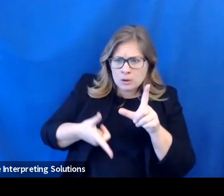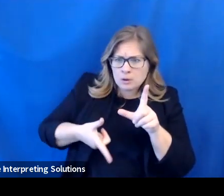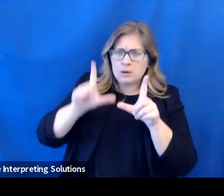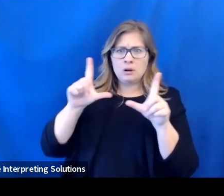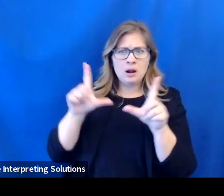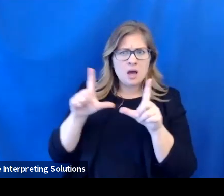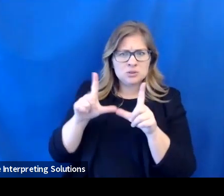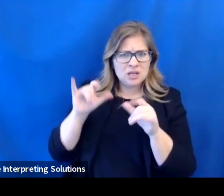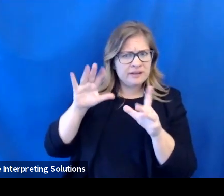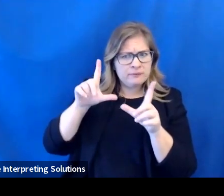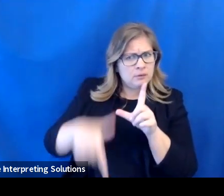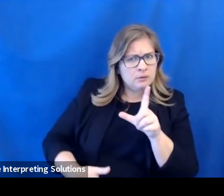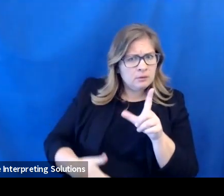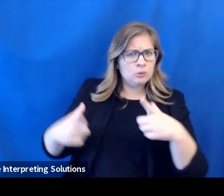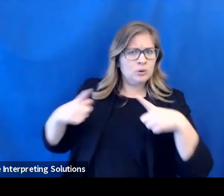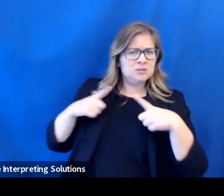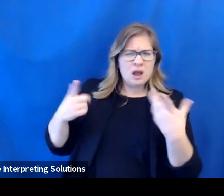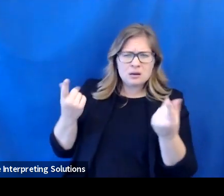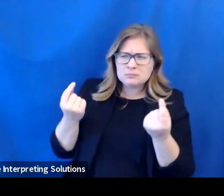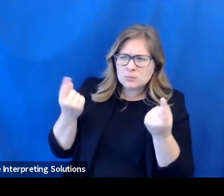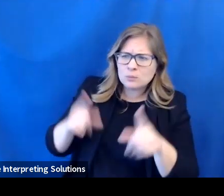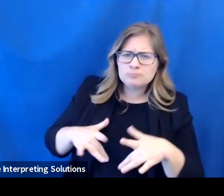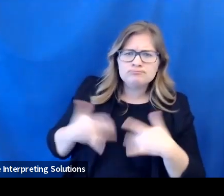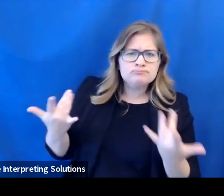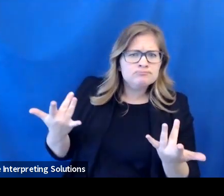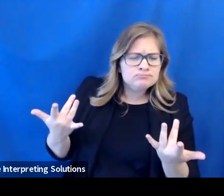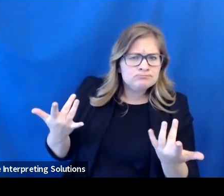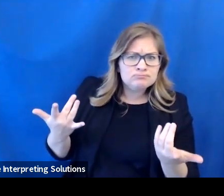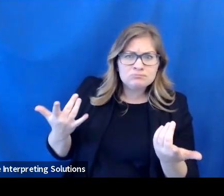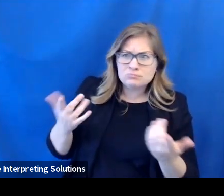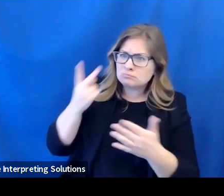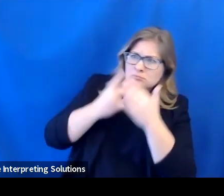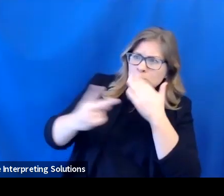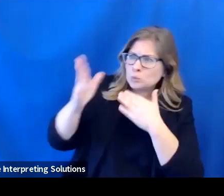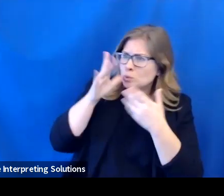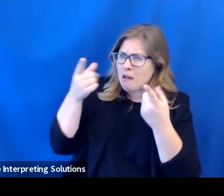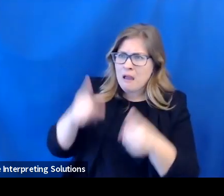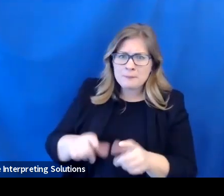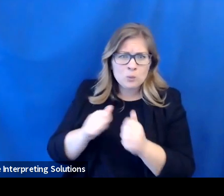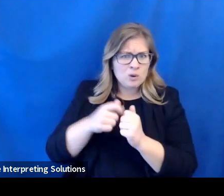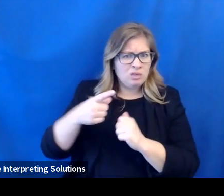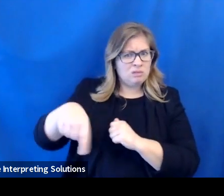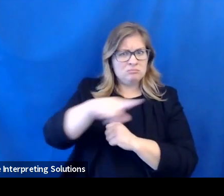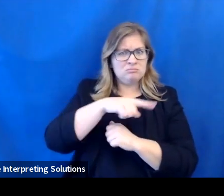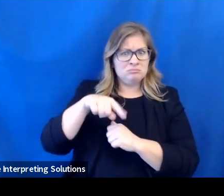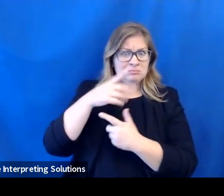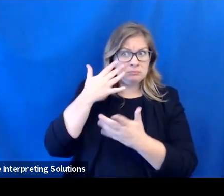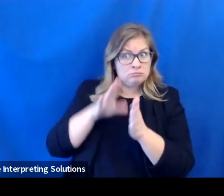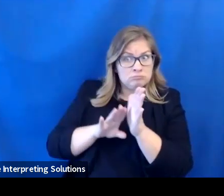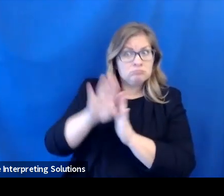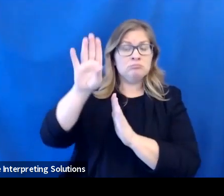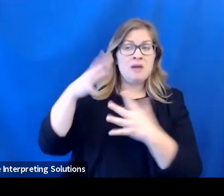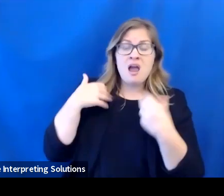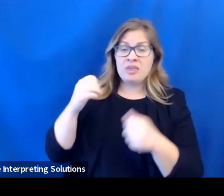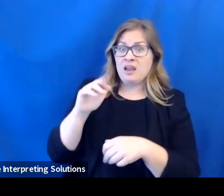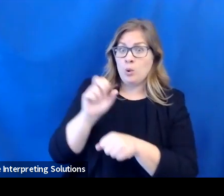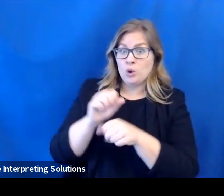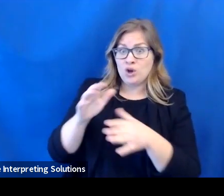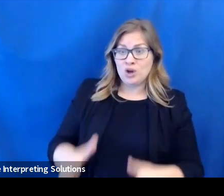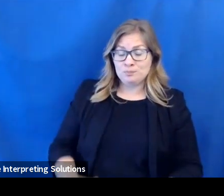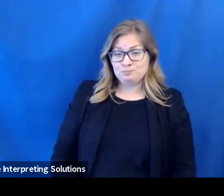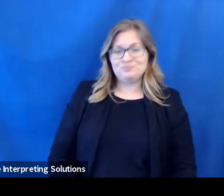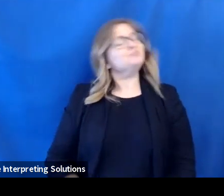we can expect will happen as cases rise here? Yeah, thank you, Tim, for the question. We are discussing. Jan, I'm going to give it to